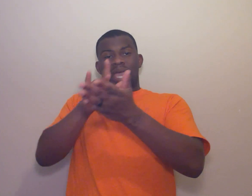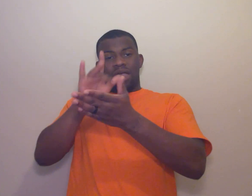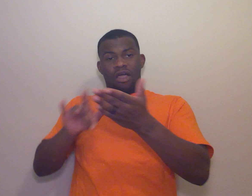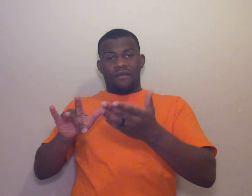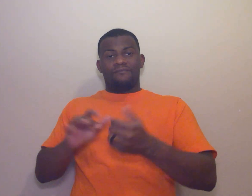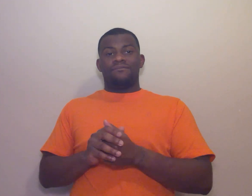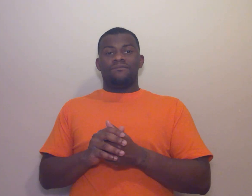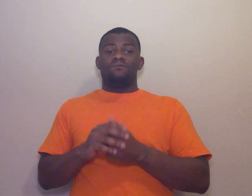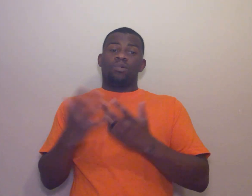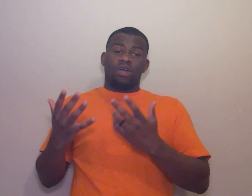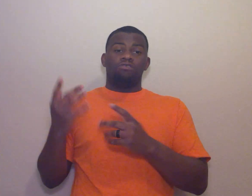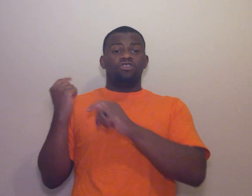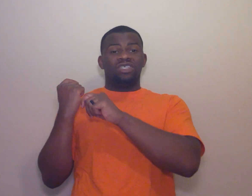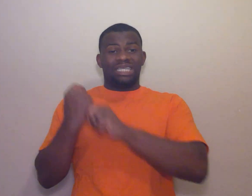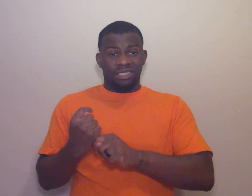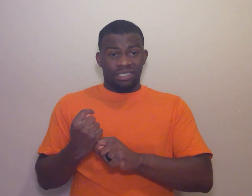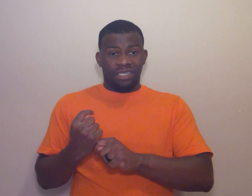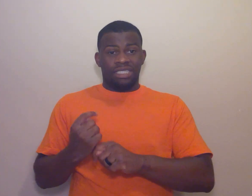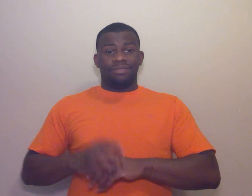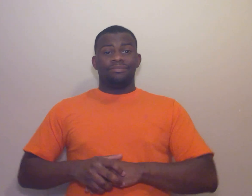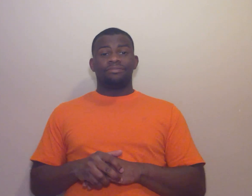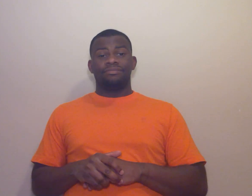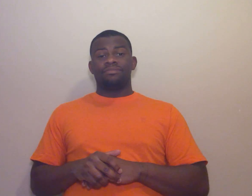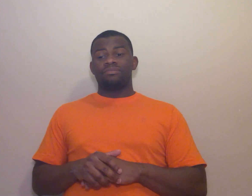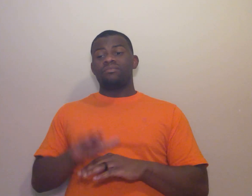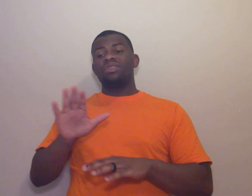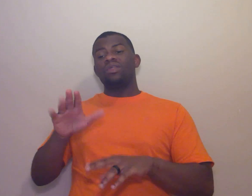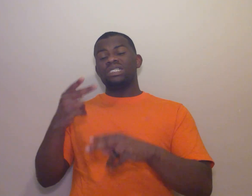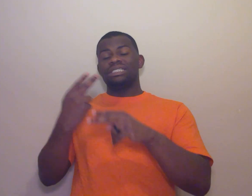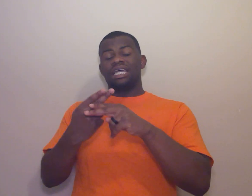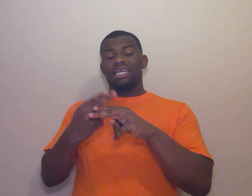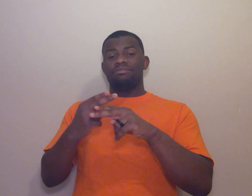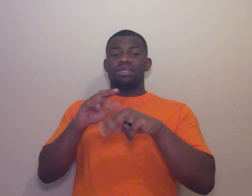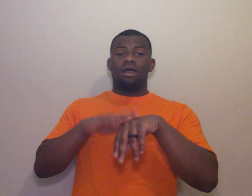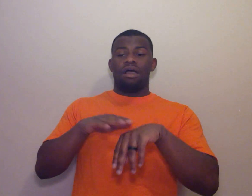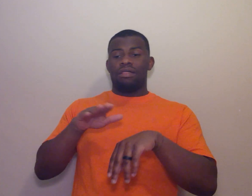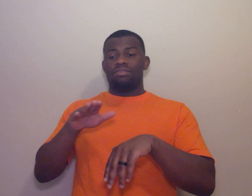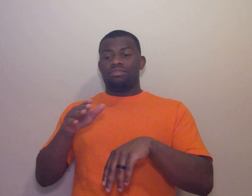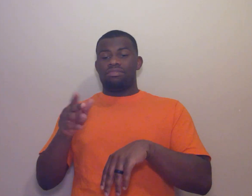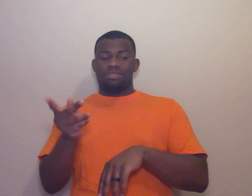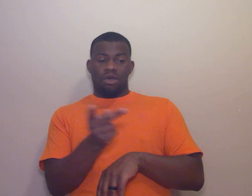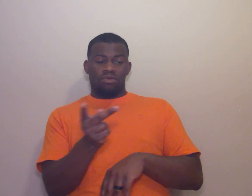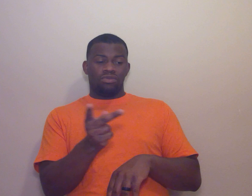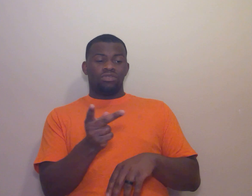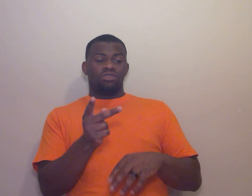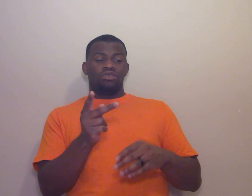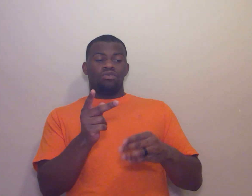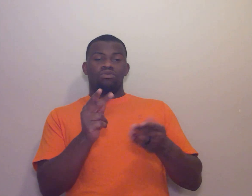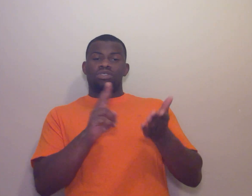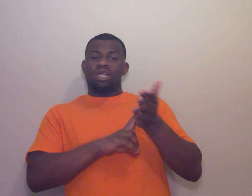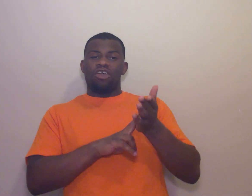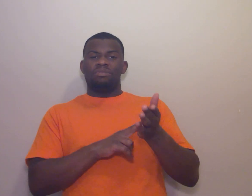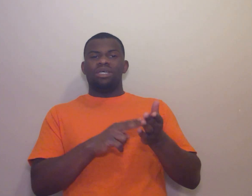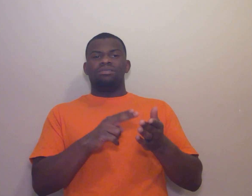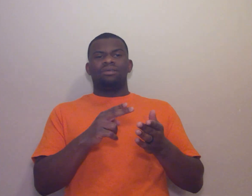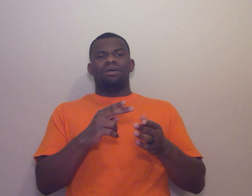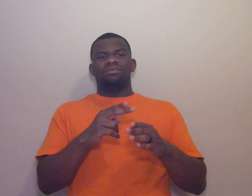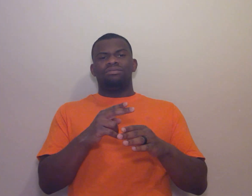traditionally, those names on those two documents are usually the same. But in this instance, what's